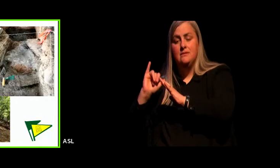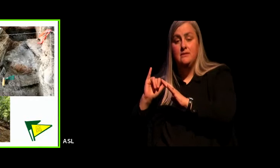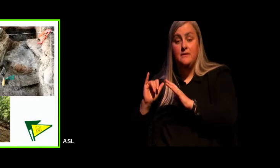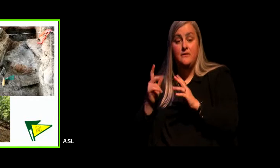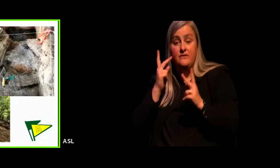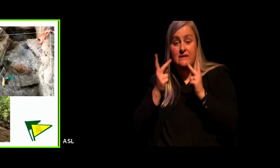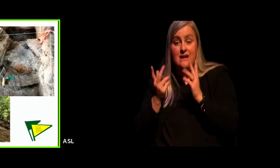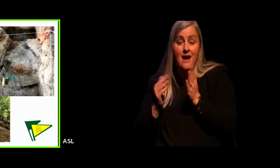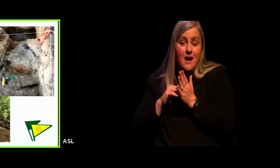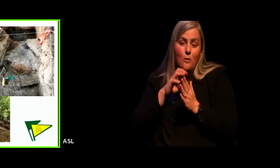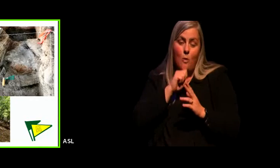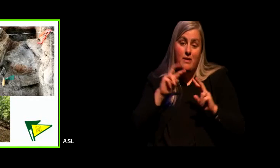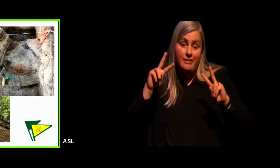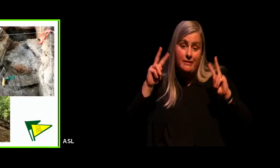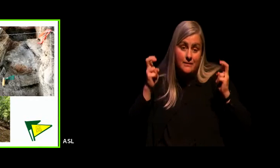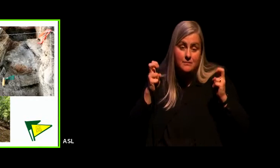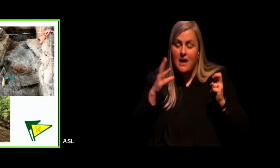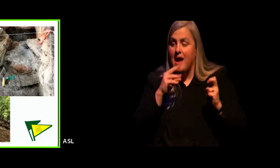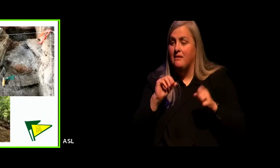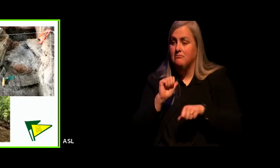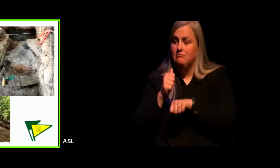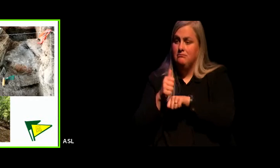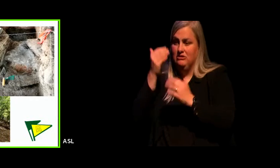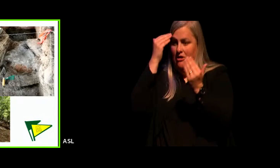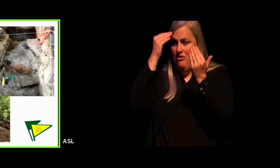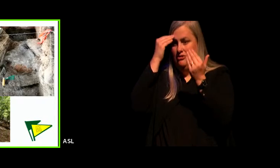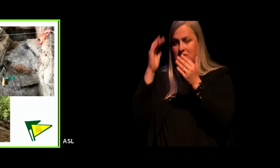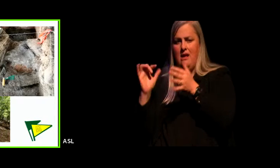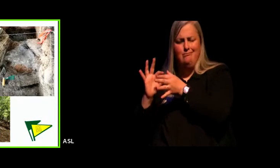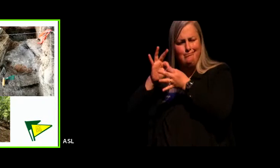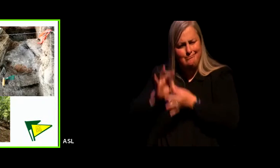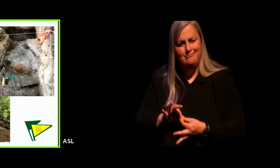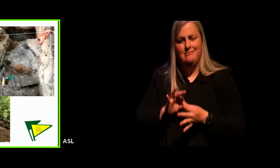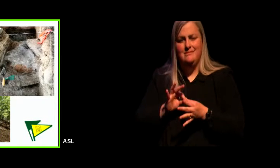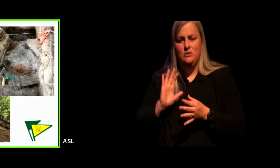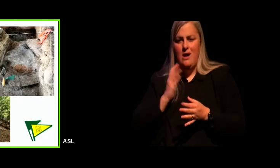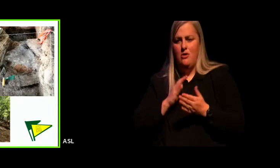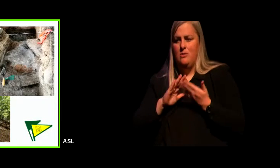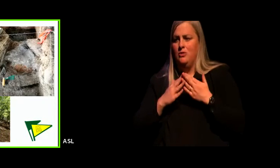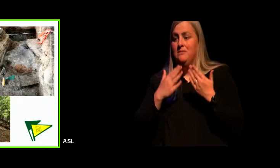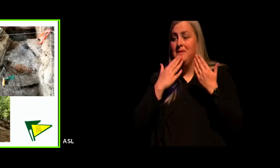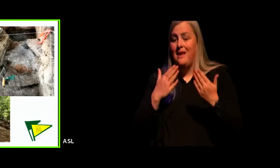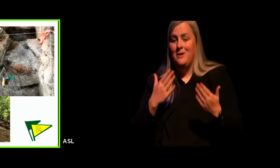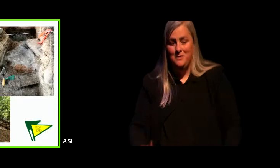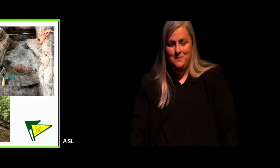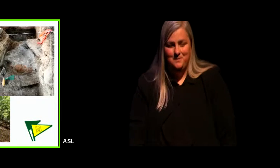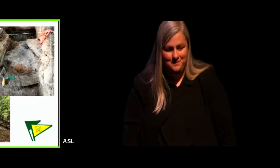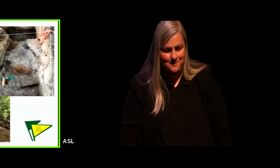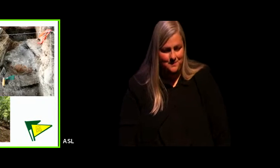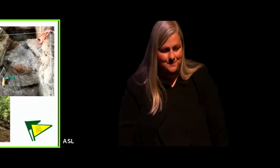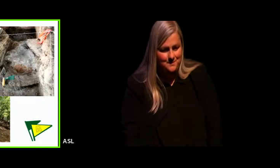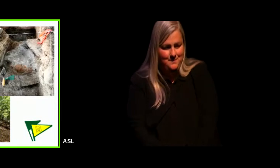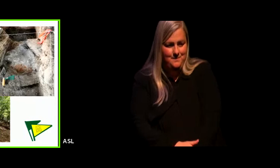revisit old themes, but also create knowledge that is relevant to modern communities. Thank you.